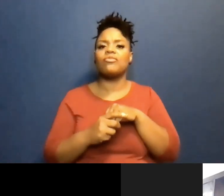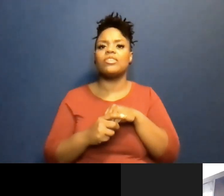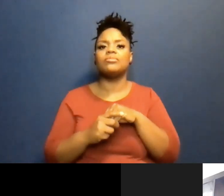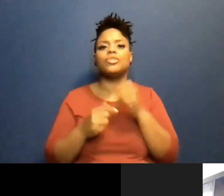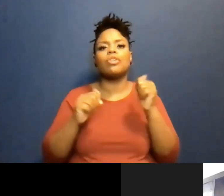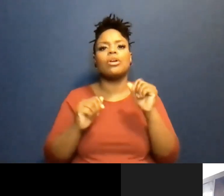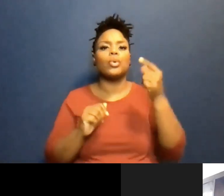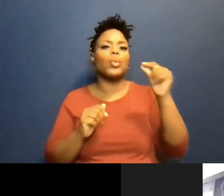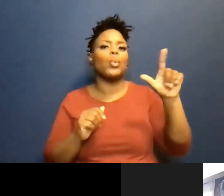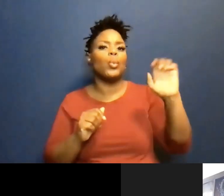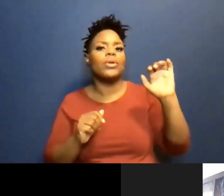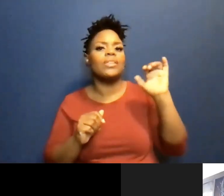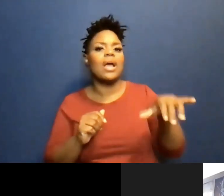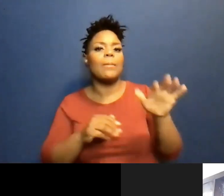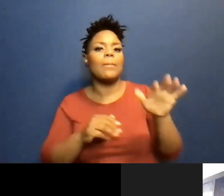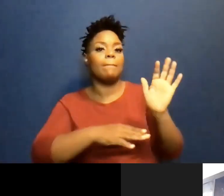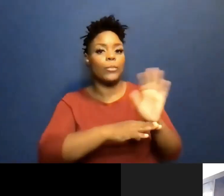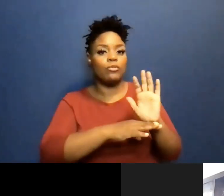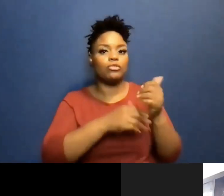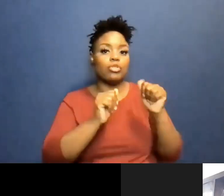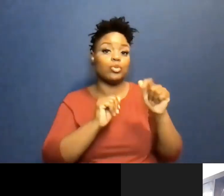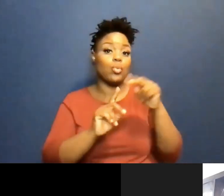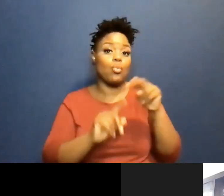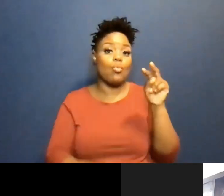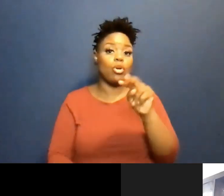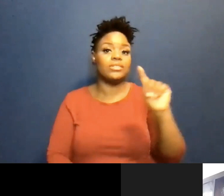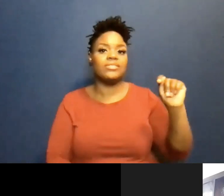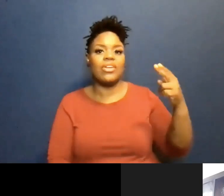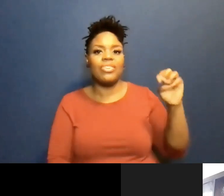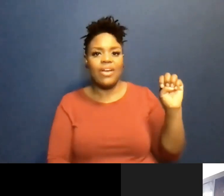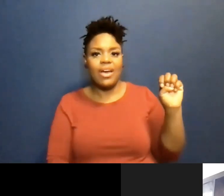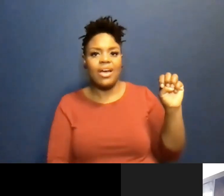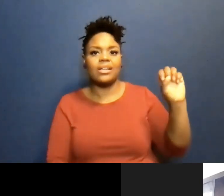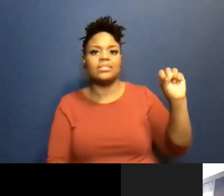way of seeing The Sanctuary. I think it might be on Amazon Prime. Okay.